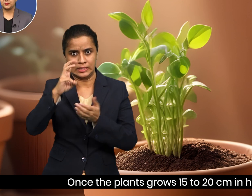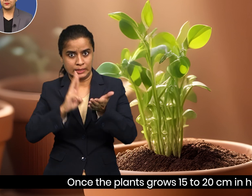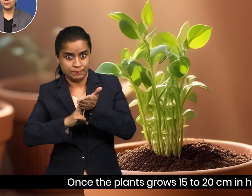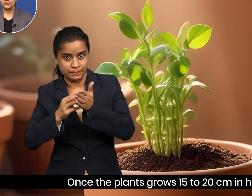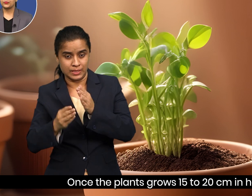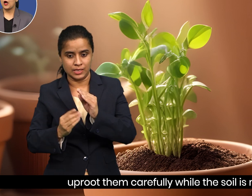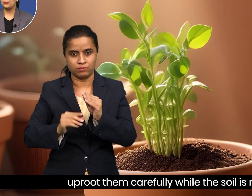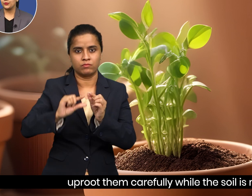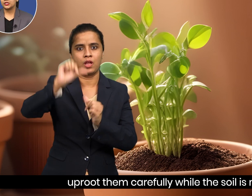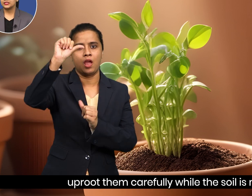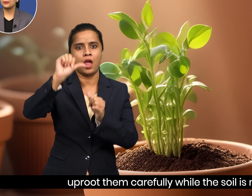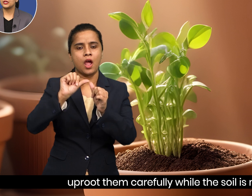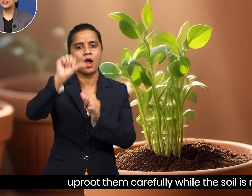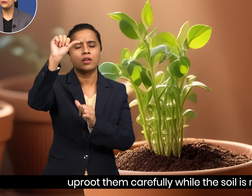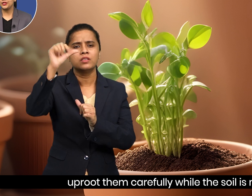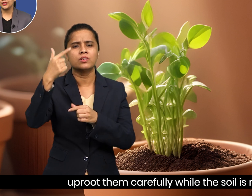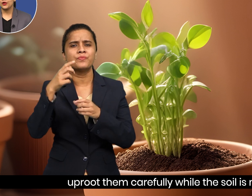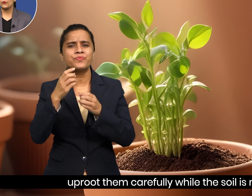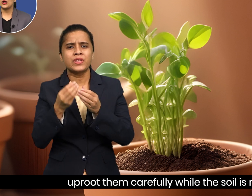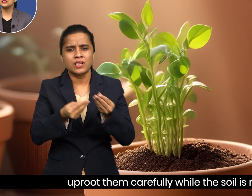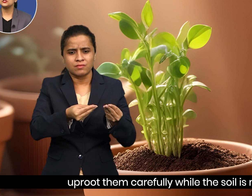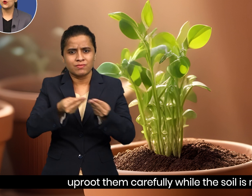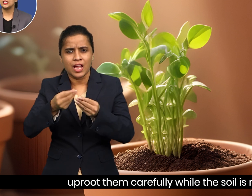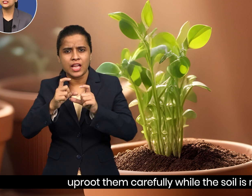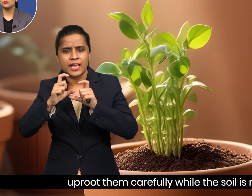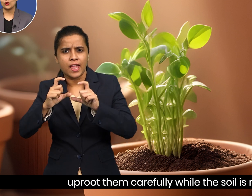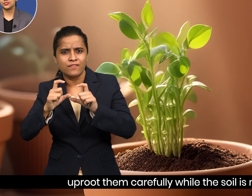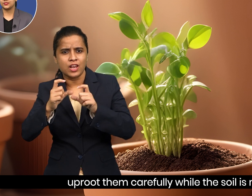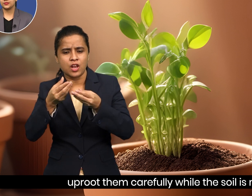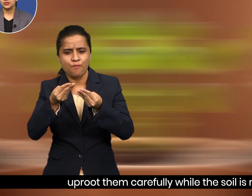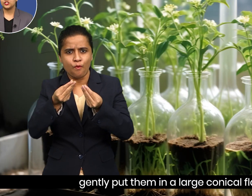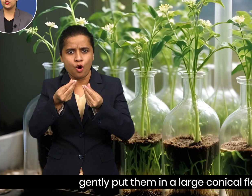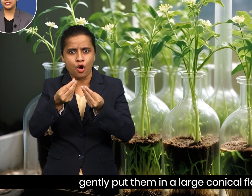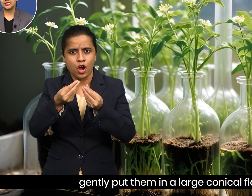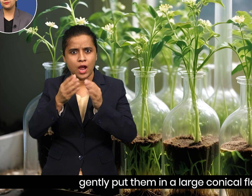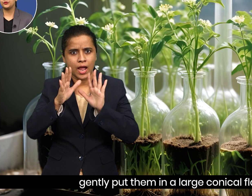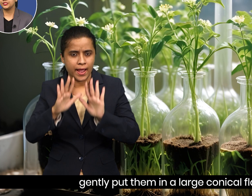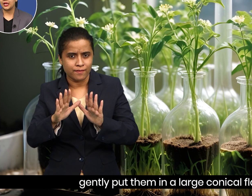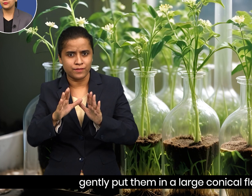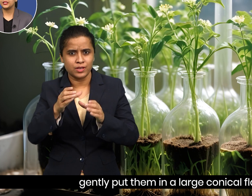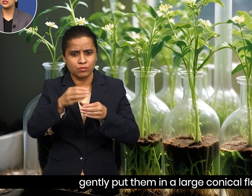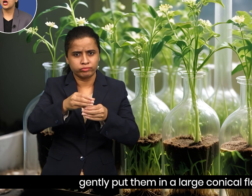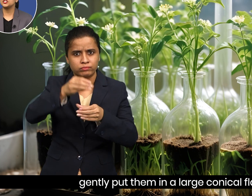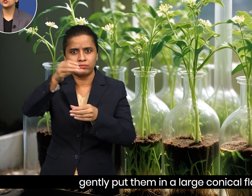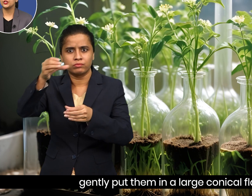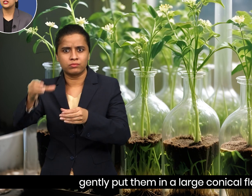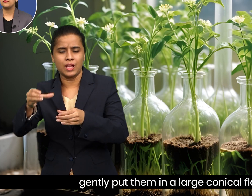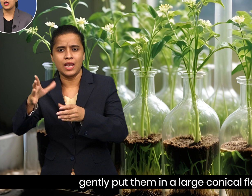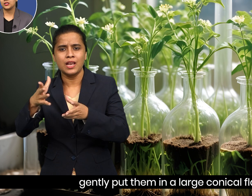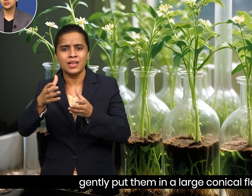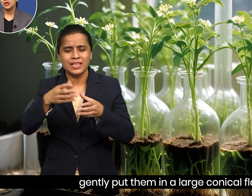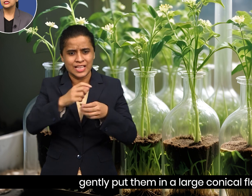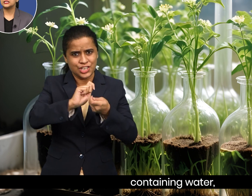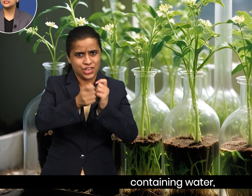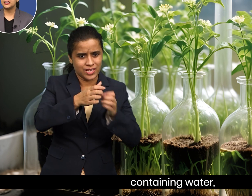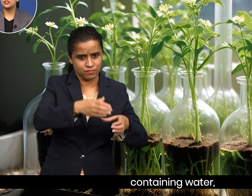height, uproot them carefully while the soil is moist. Gently put them in a large conical